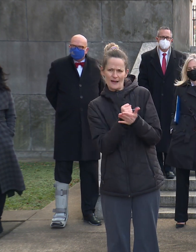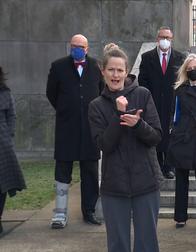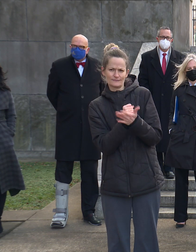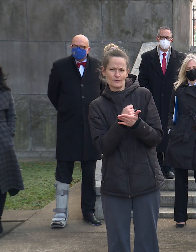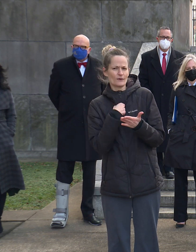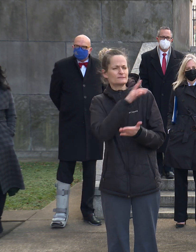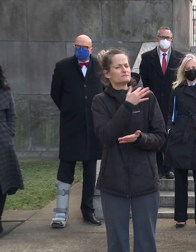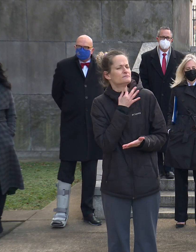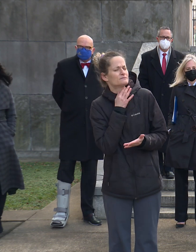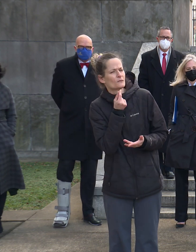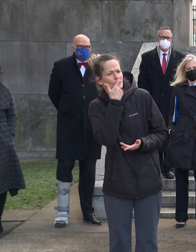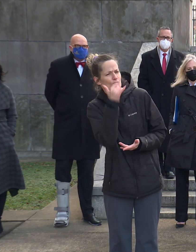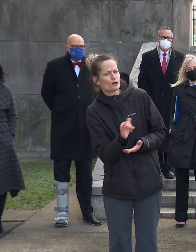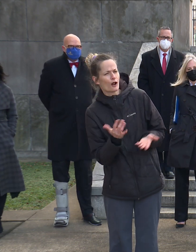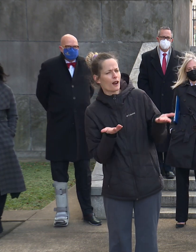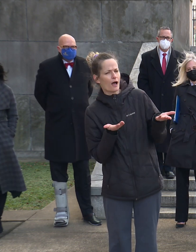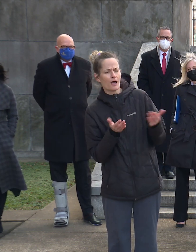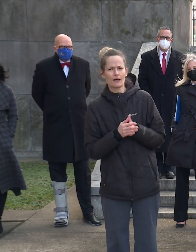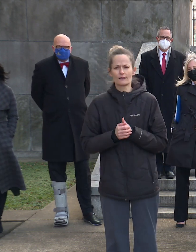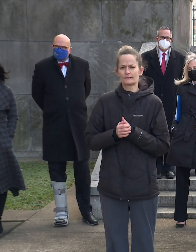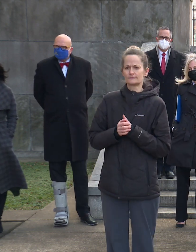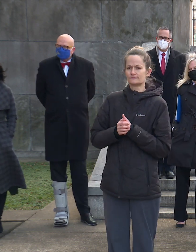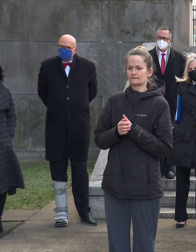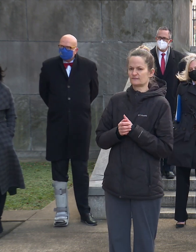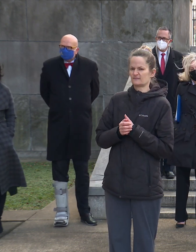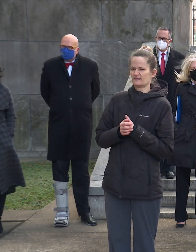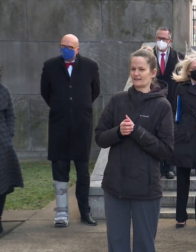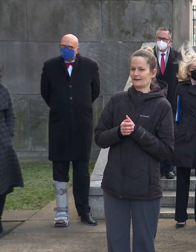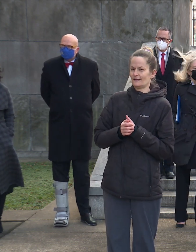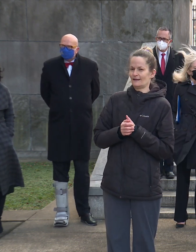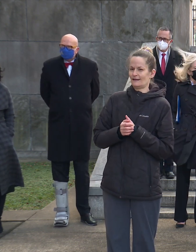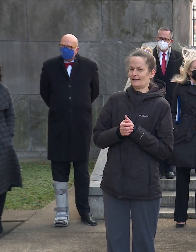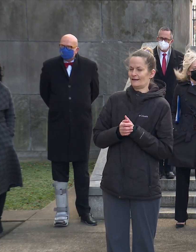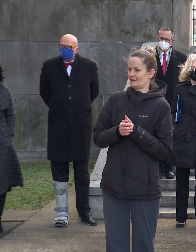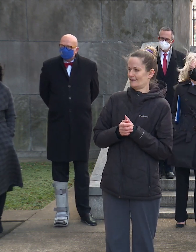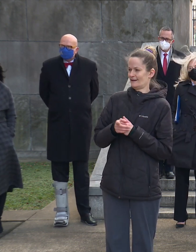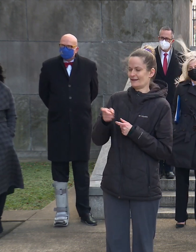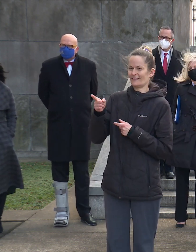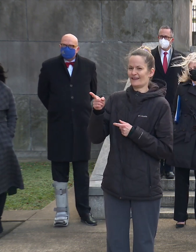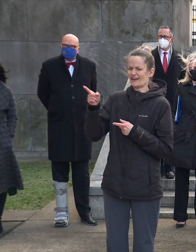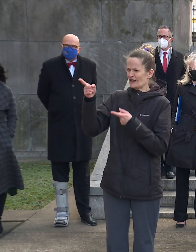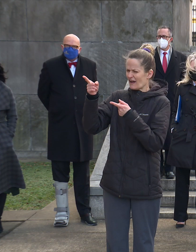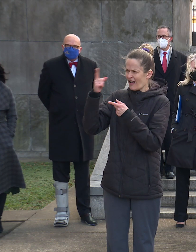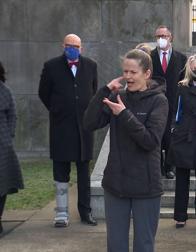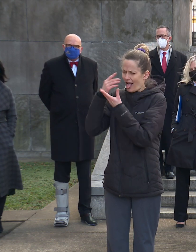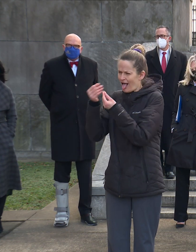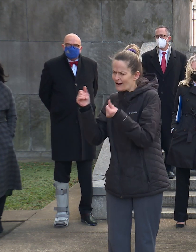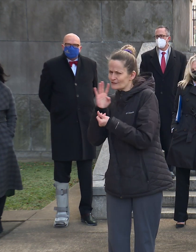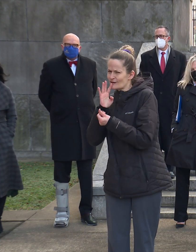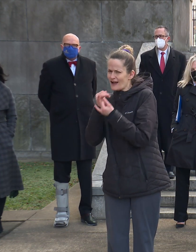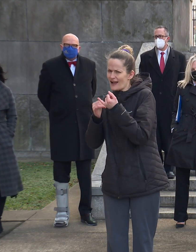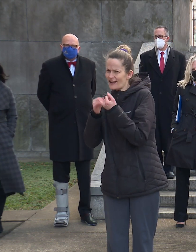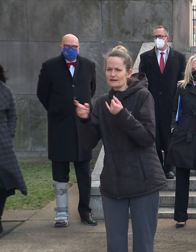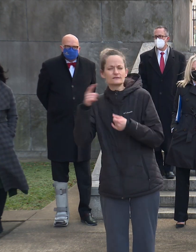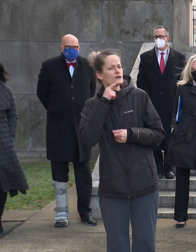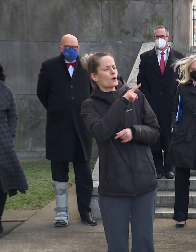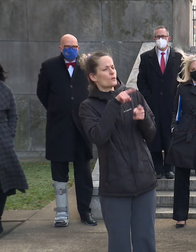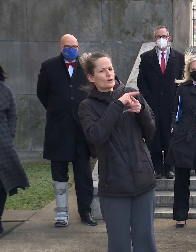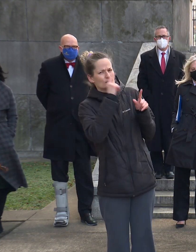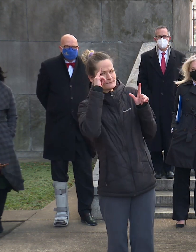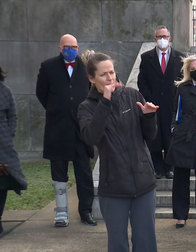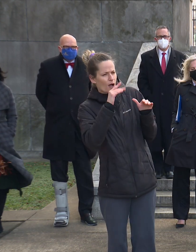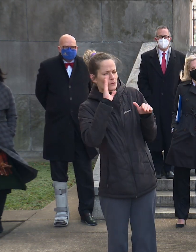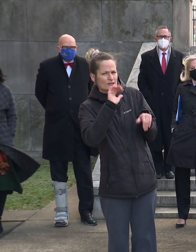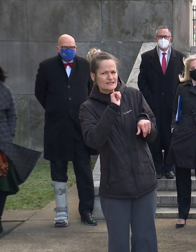something implemented. You faded out at the end there. I was just asking how soon you expect something implemented and what that looks like for you. Well, we don't know yet.